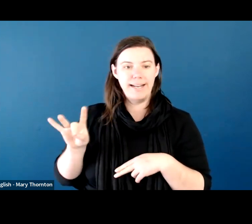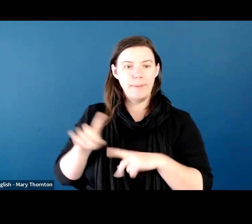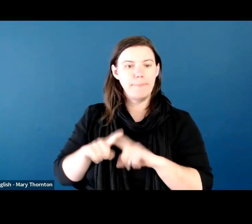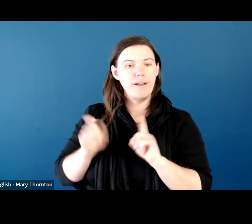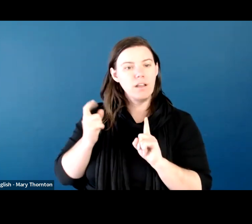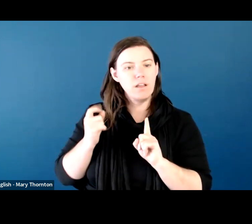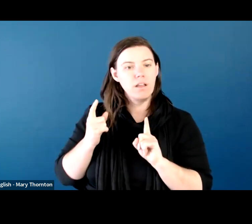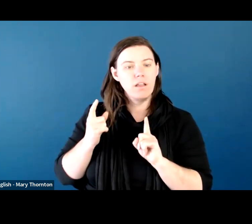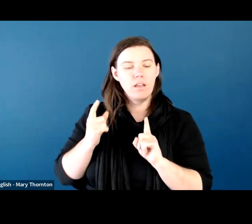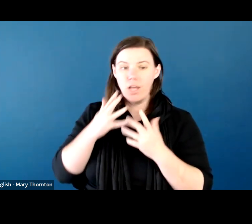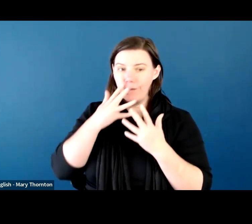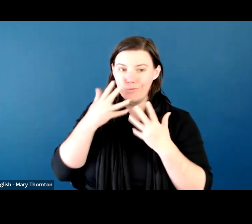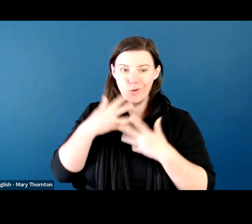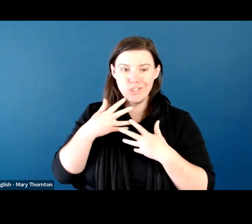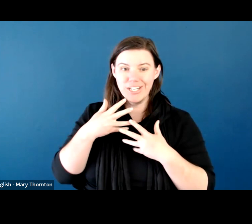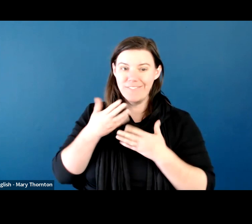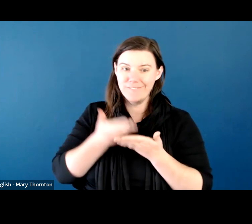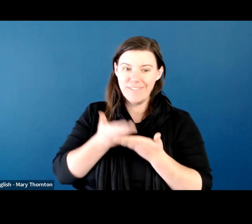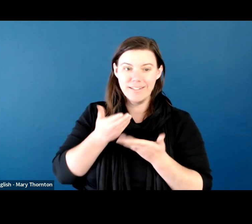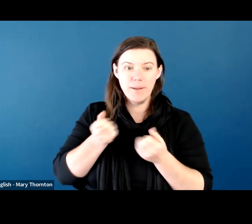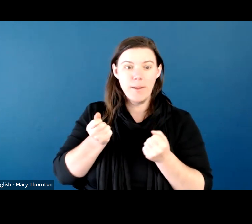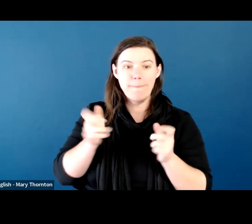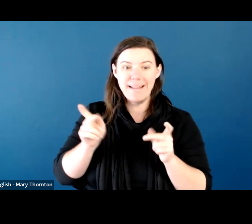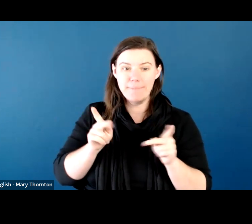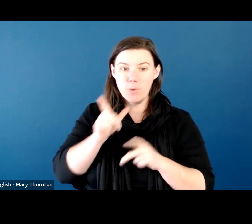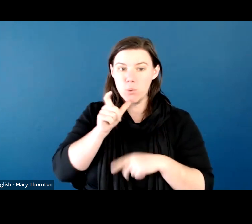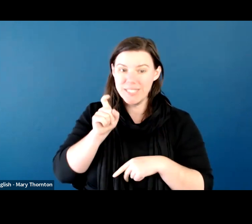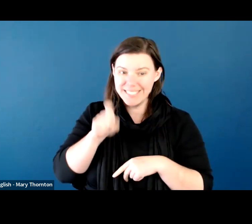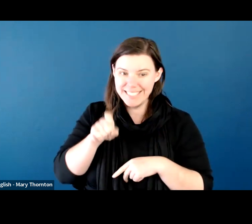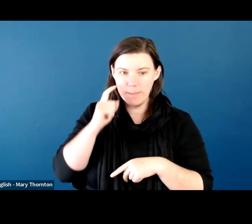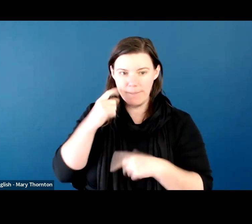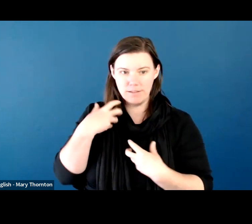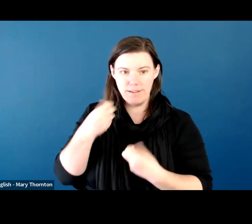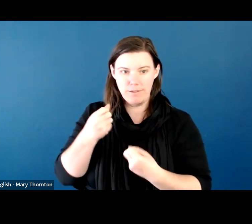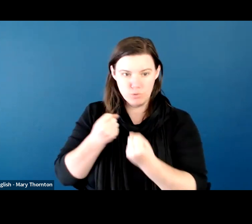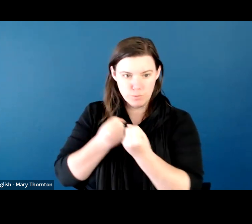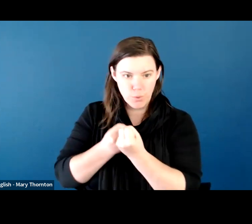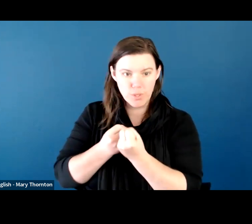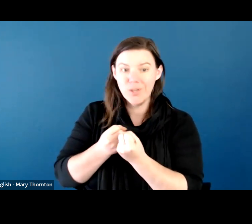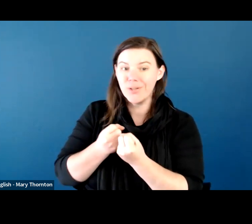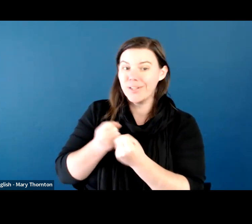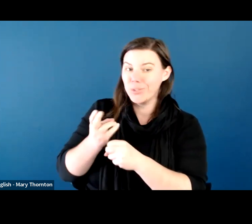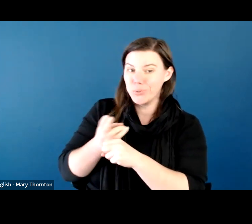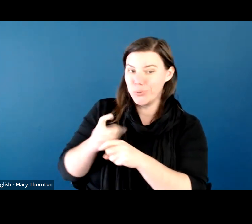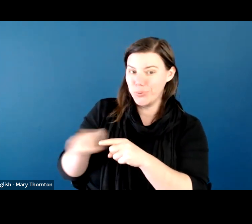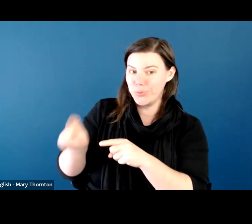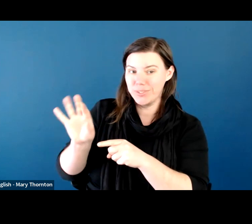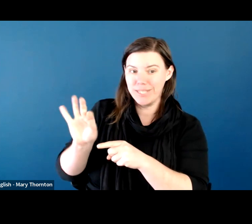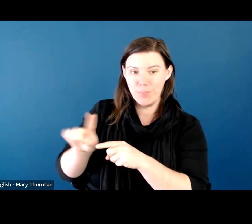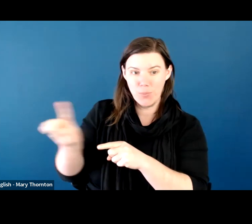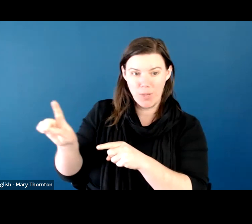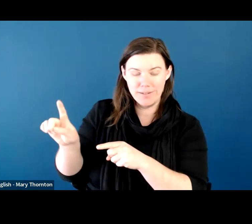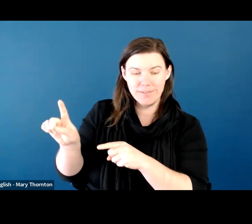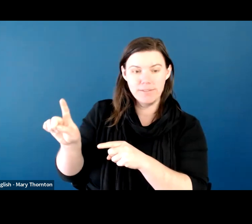so many people needing crisis services are using the 911 system because that's the response that they think is more appropriate to their